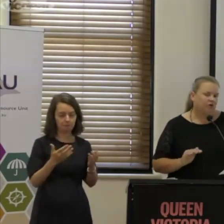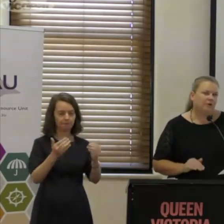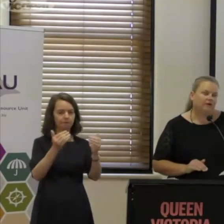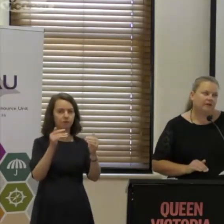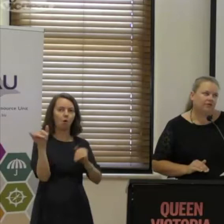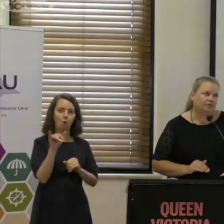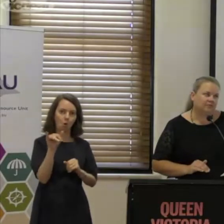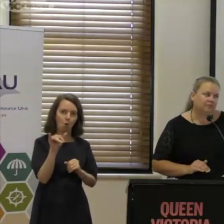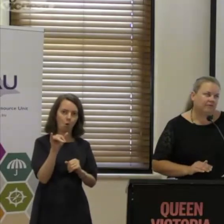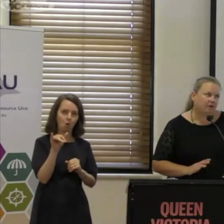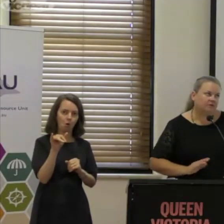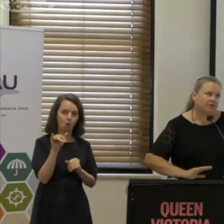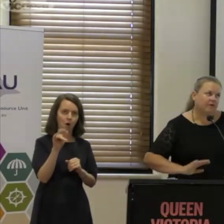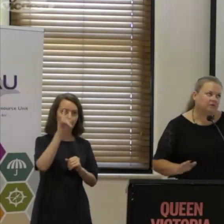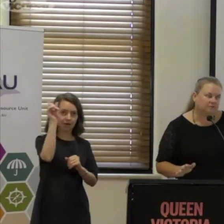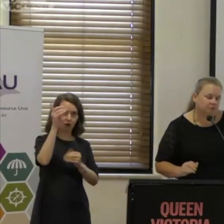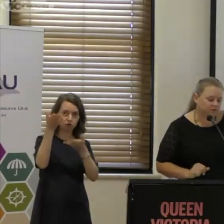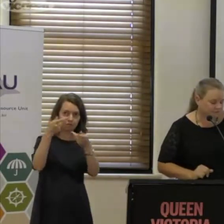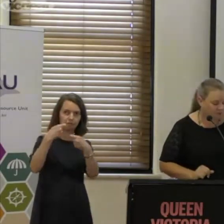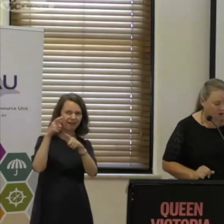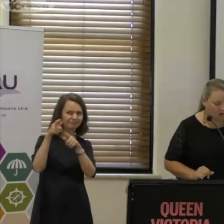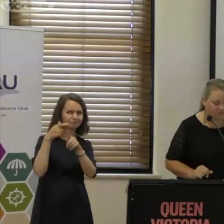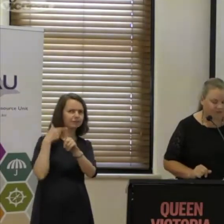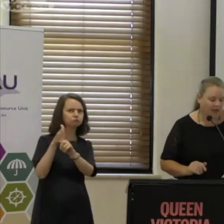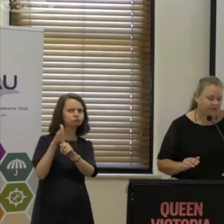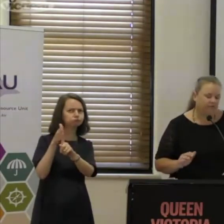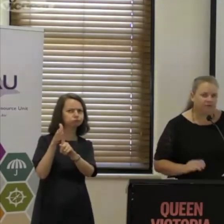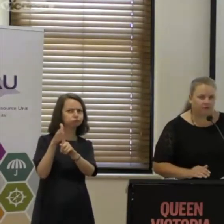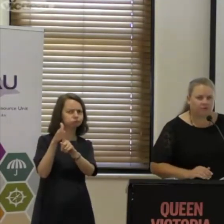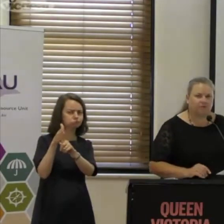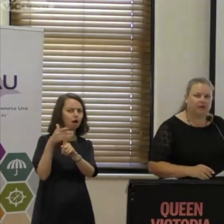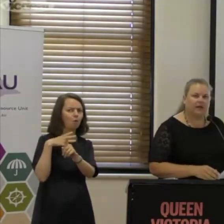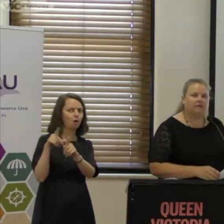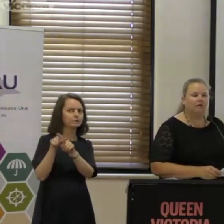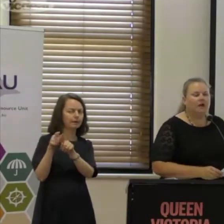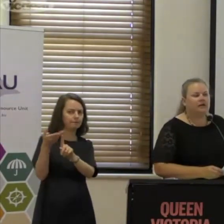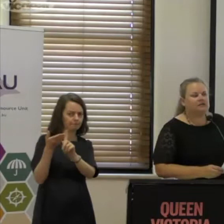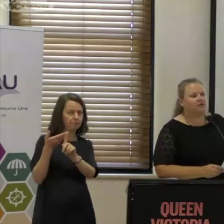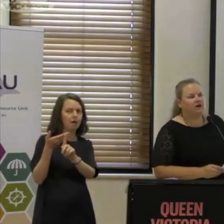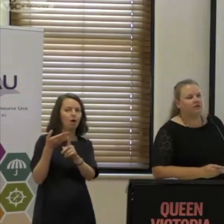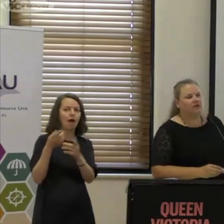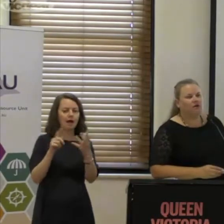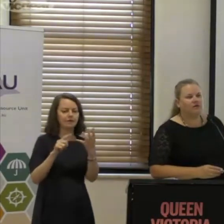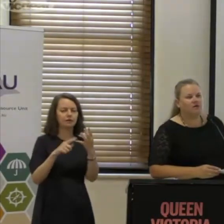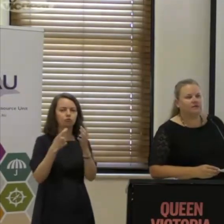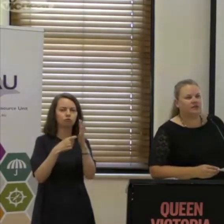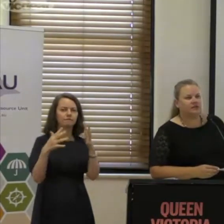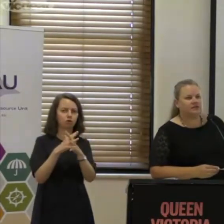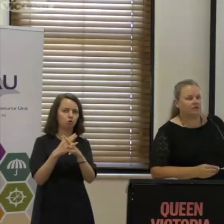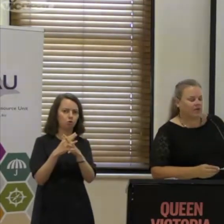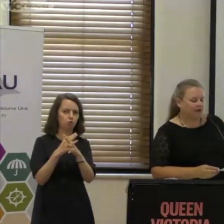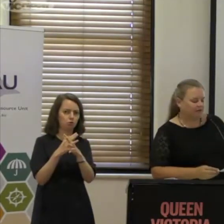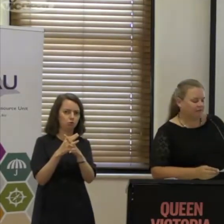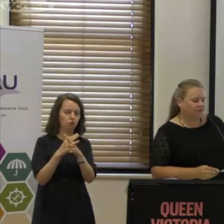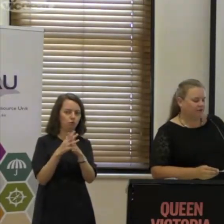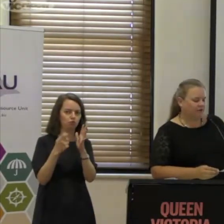or you might need your existing provider to provide some supports for a while, and then reviewing my plan. Now, so far in a lot of the conversations that